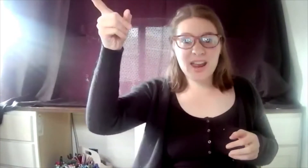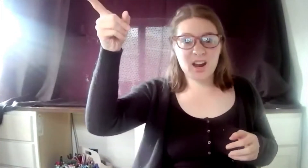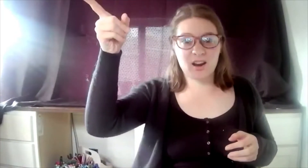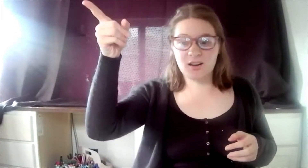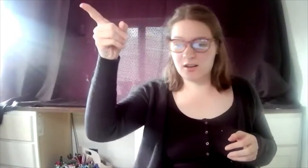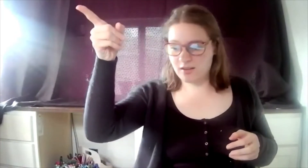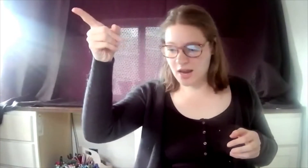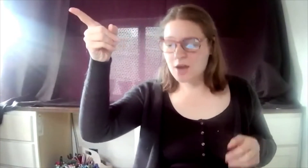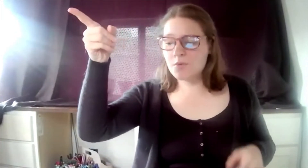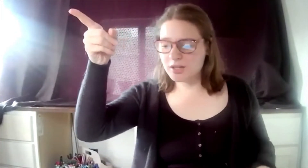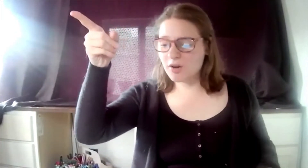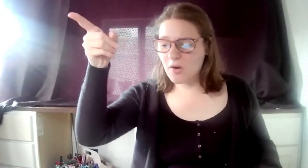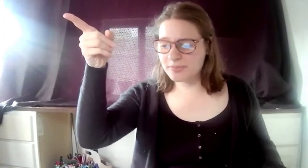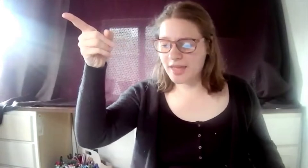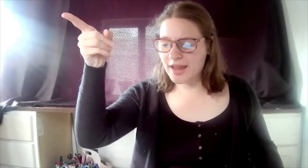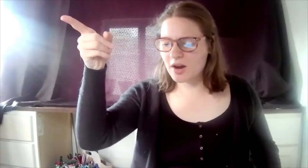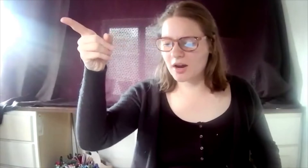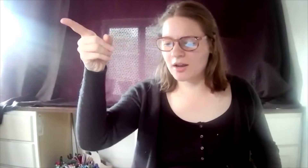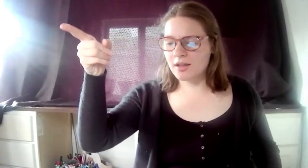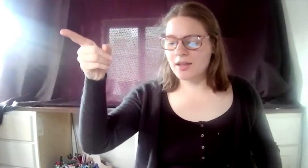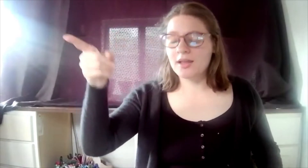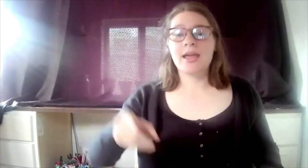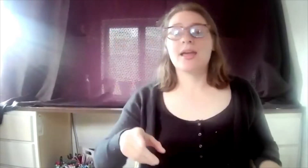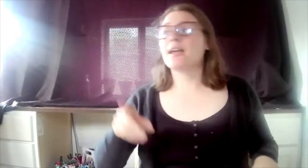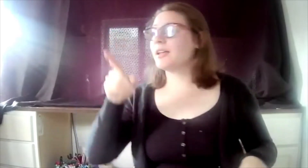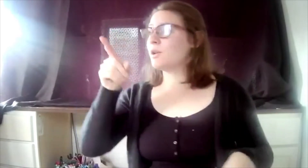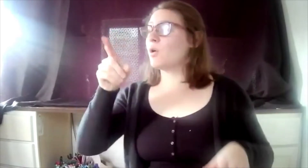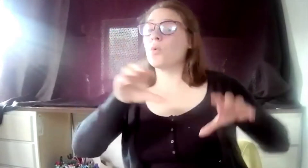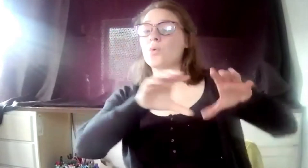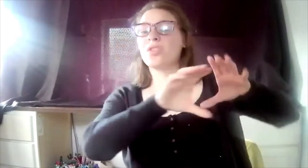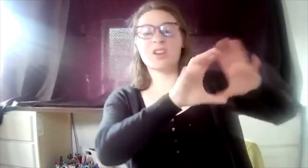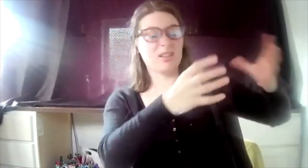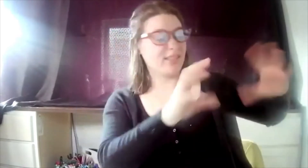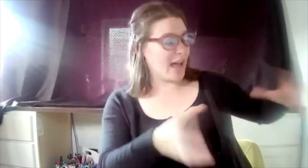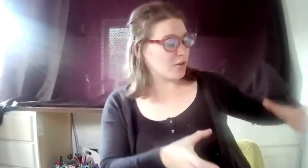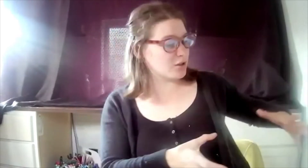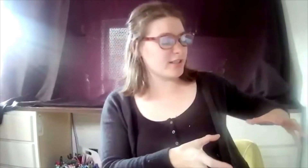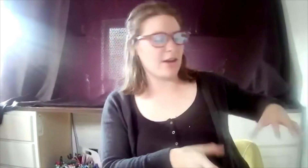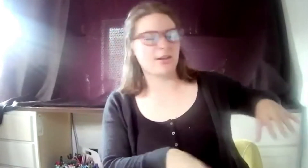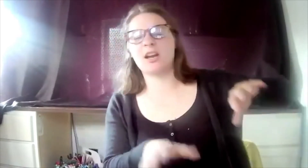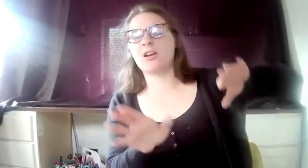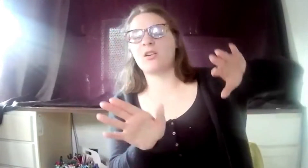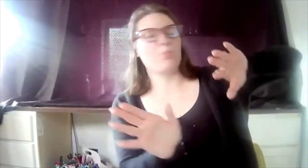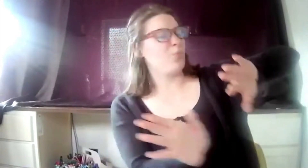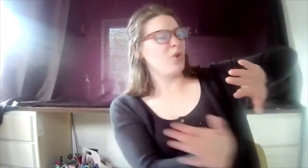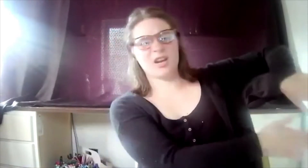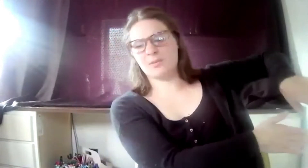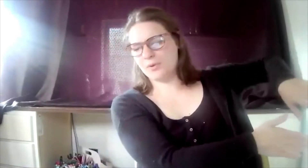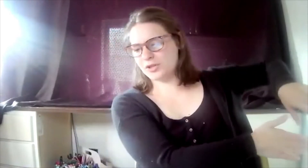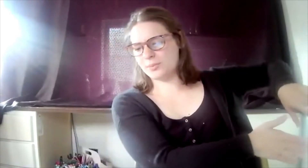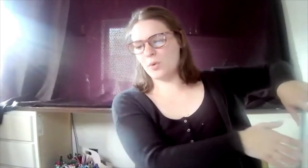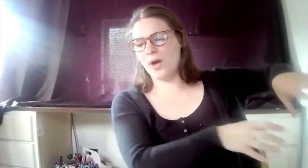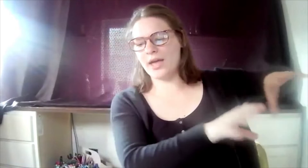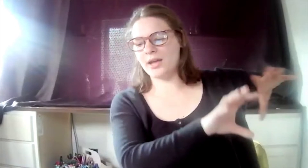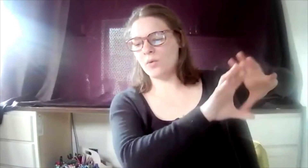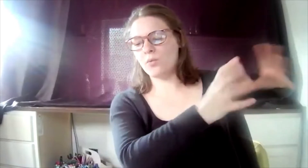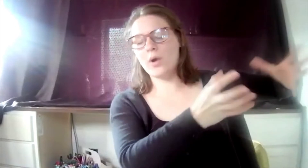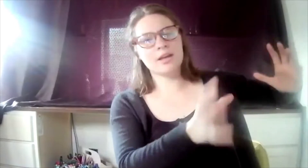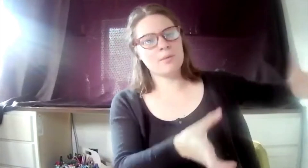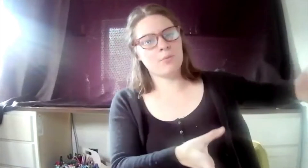there. I want to go up there. And the clouds are down here. We're going to push them away. Wake up where